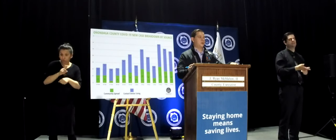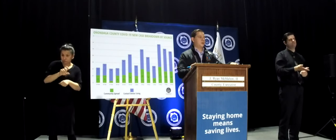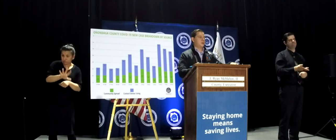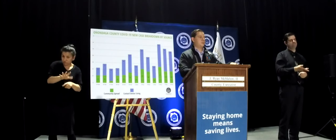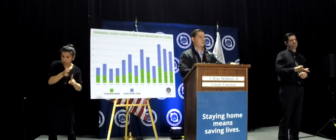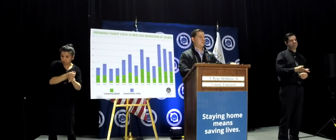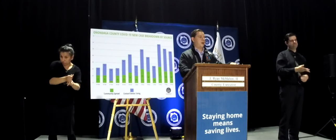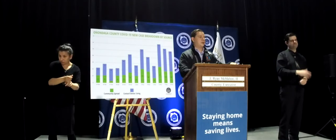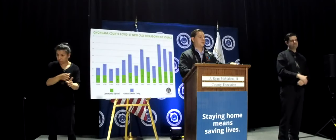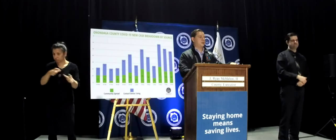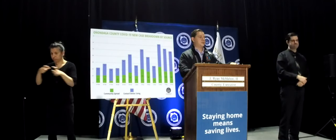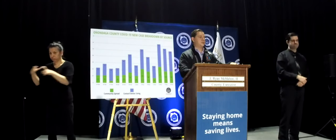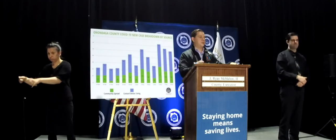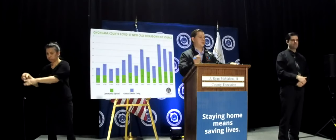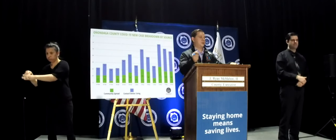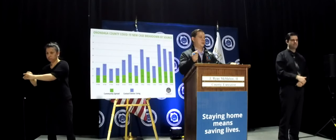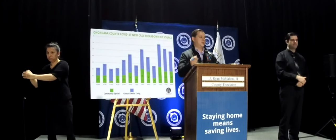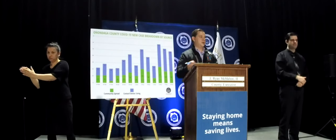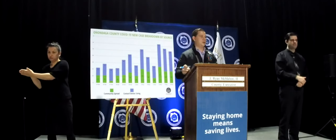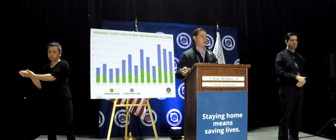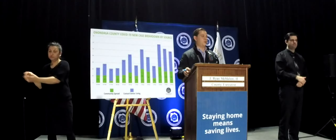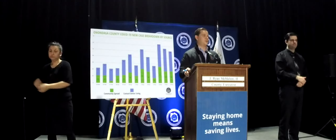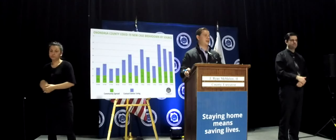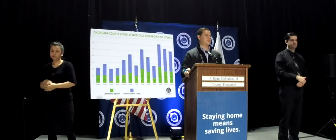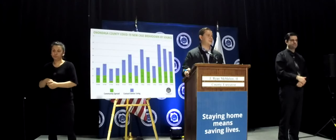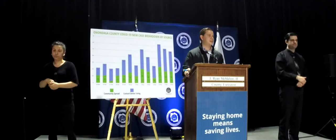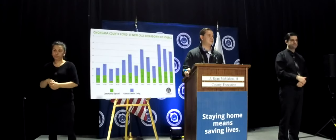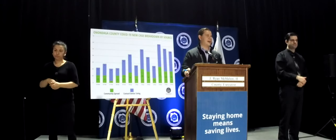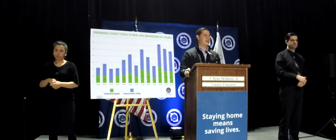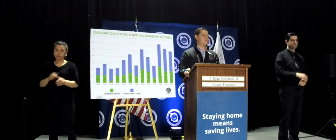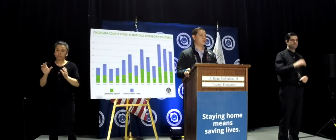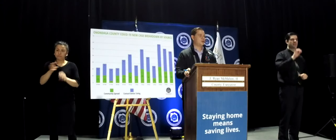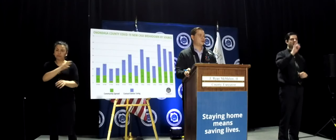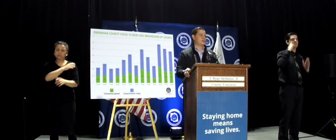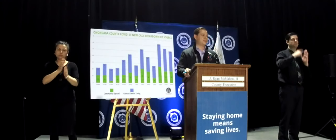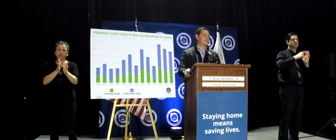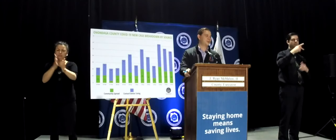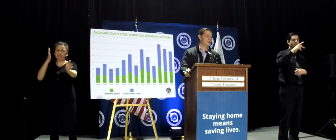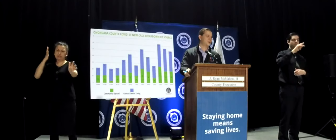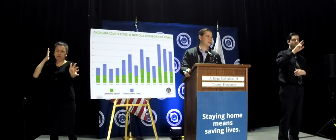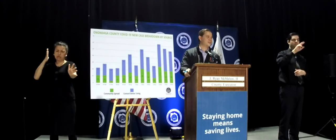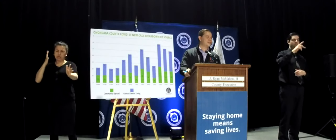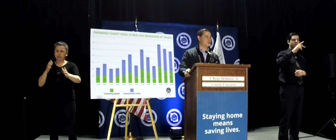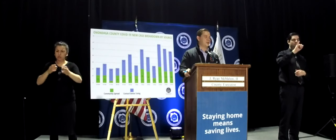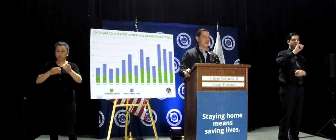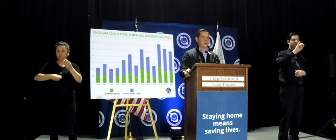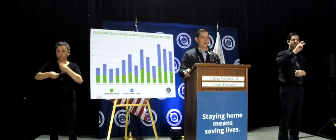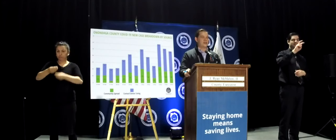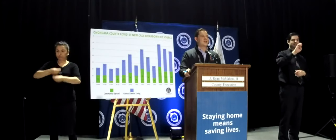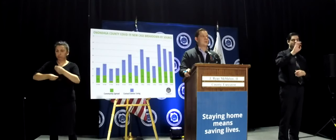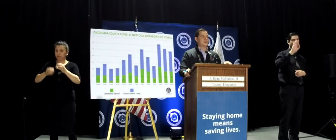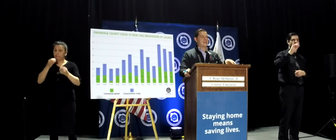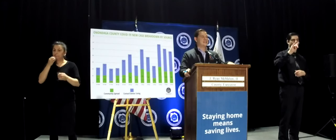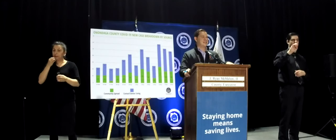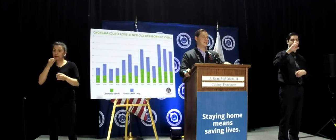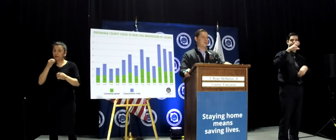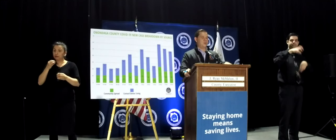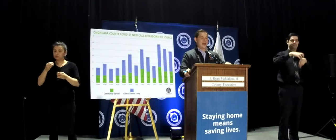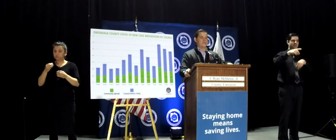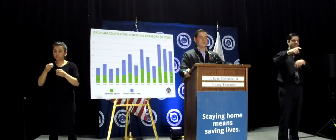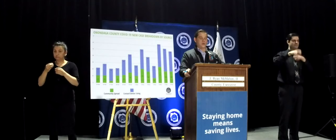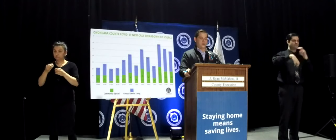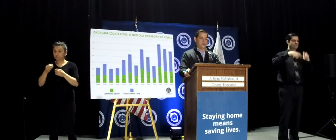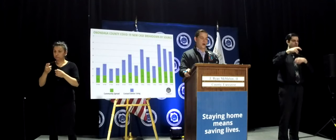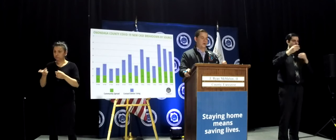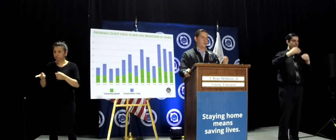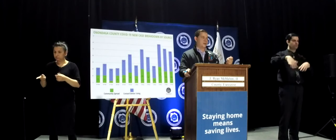him and buy your Pizza Freet and get your COVID test at the same time, right? That's a new thing, right? But that's the key. We